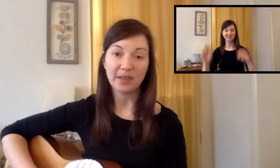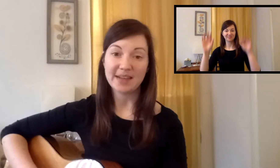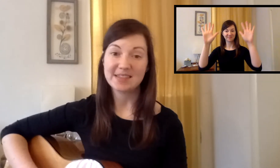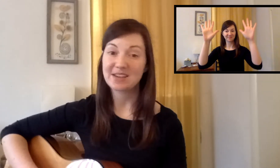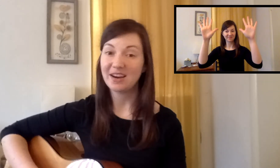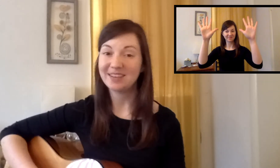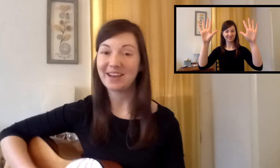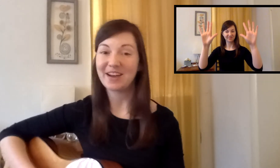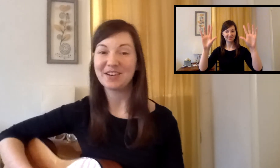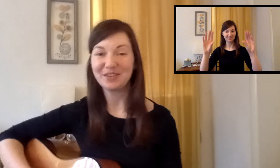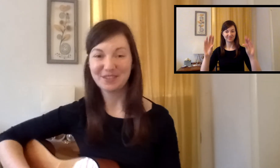lights are low.